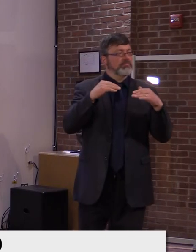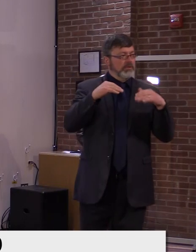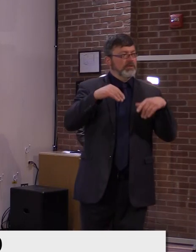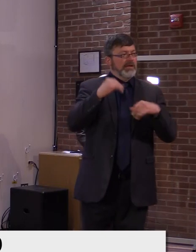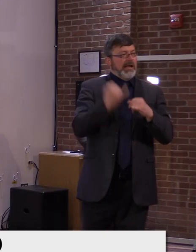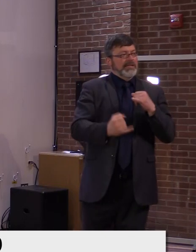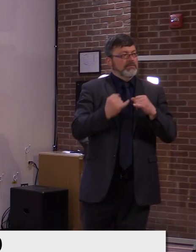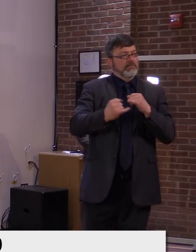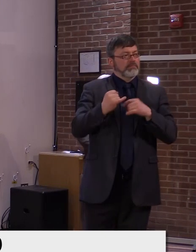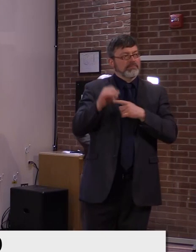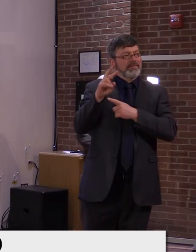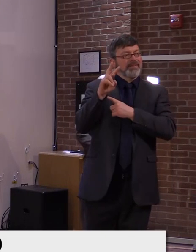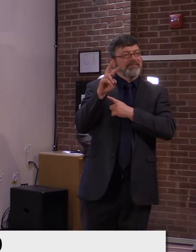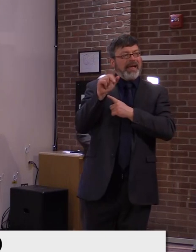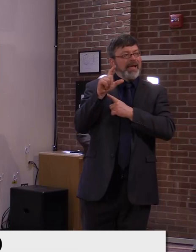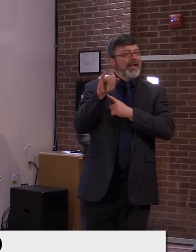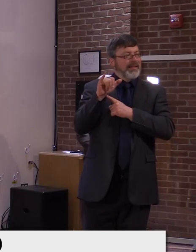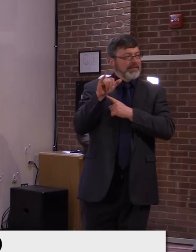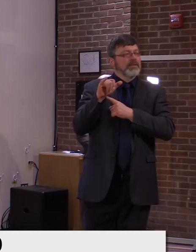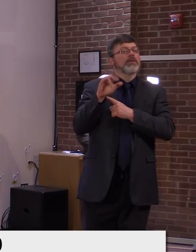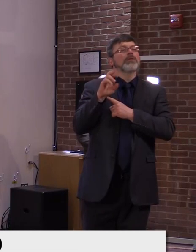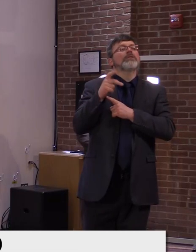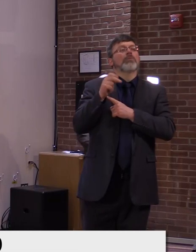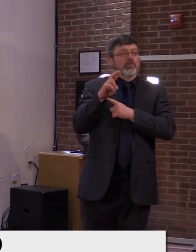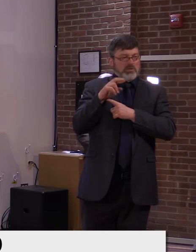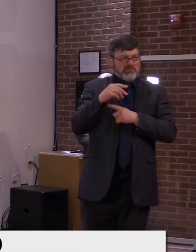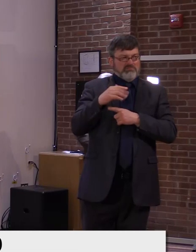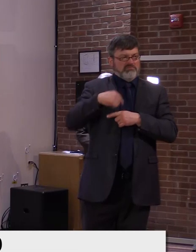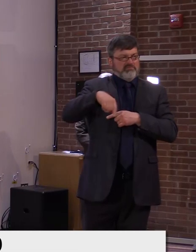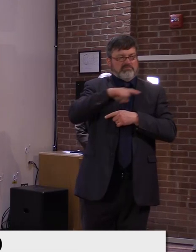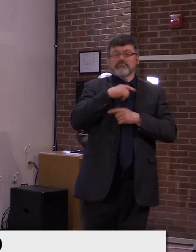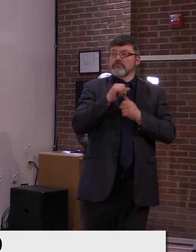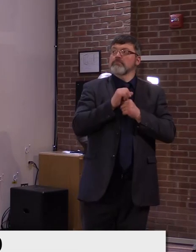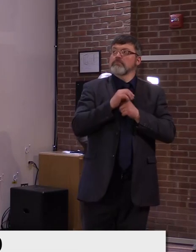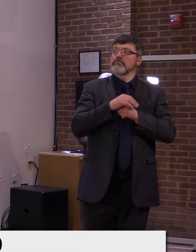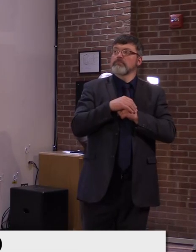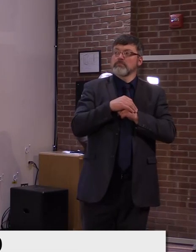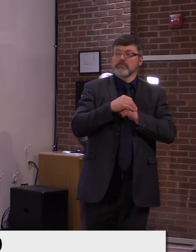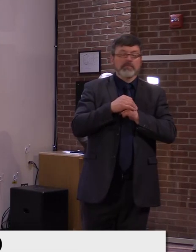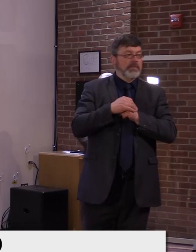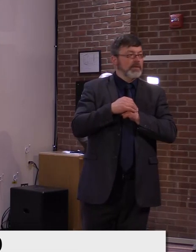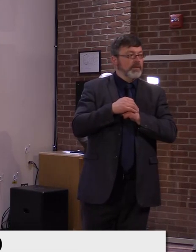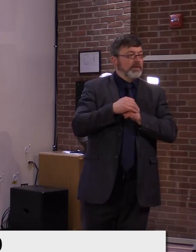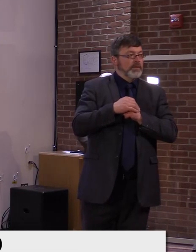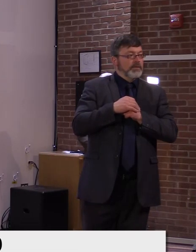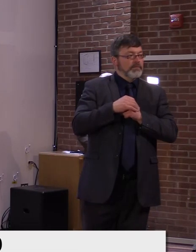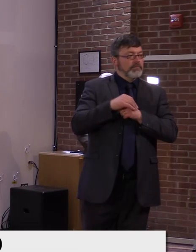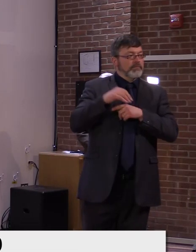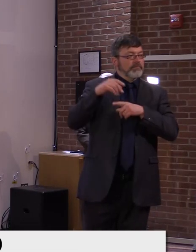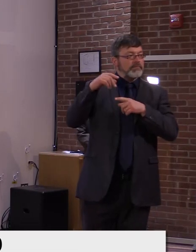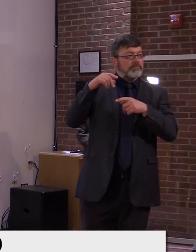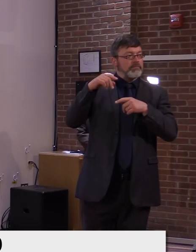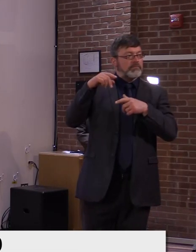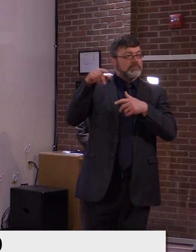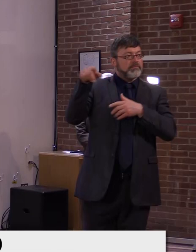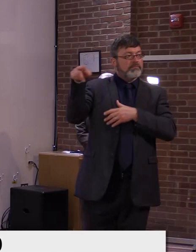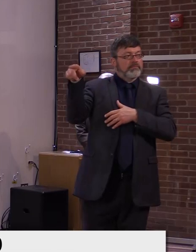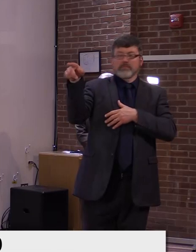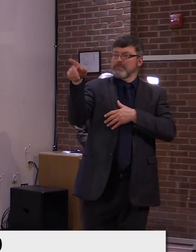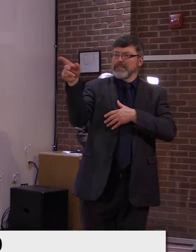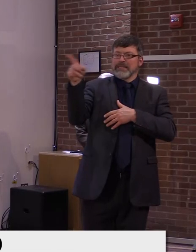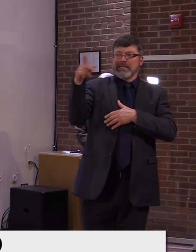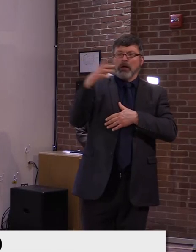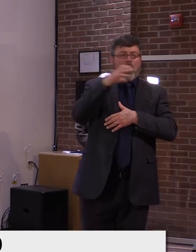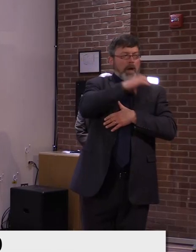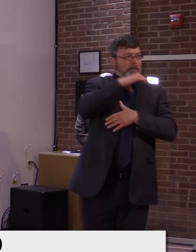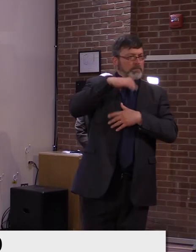Thanks, Jason. This question is probably for Commissioner Pichek or perhaps Dr. Levine. What can you tell us about the demographics of those who have been in the